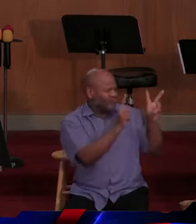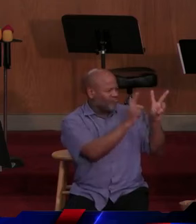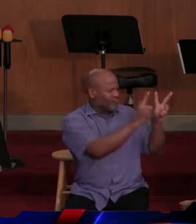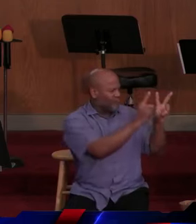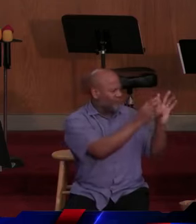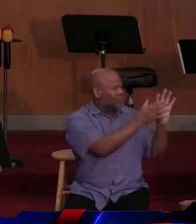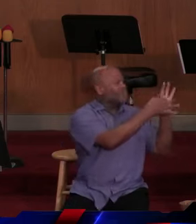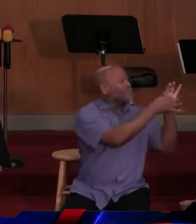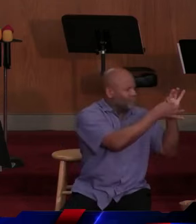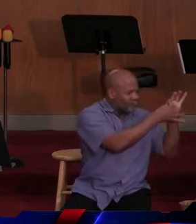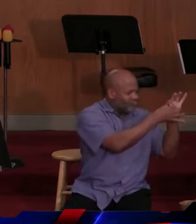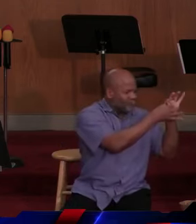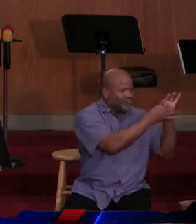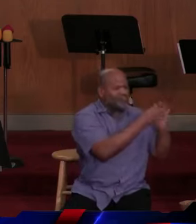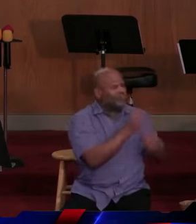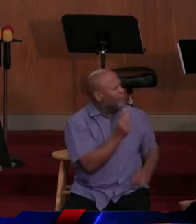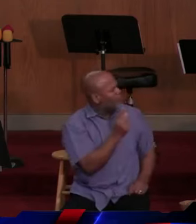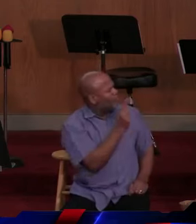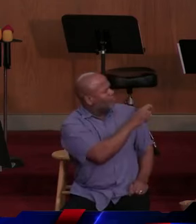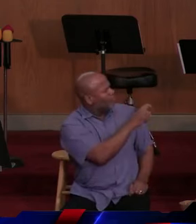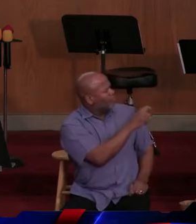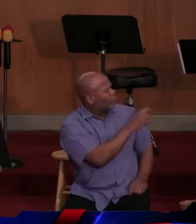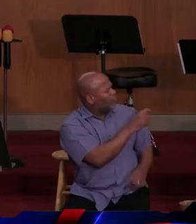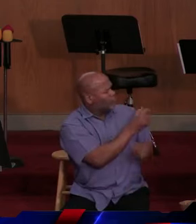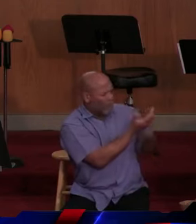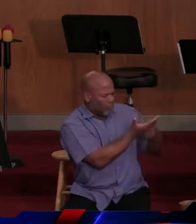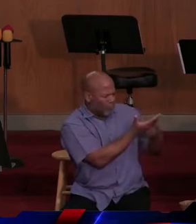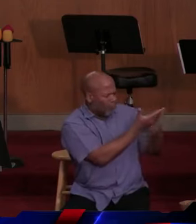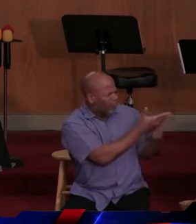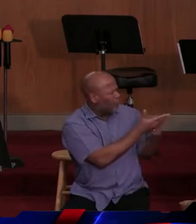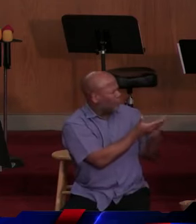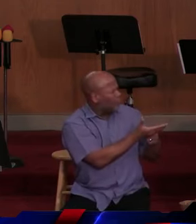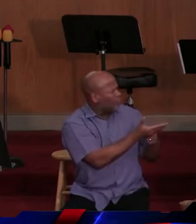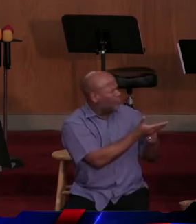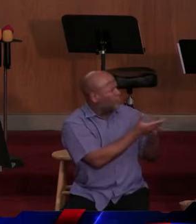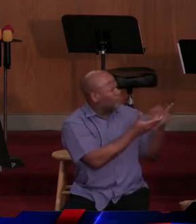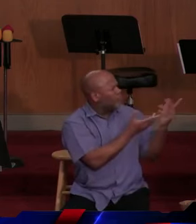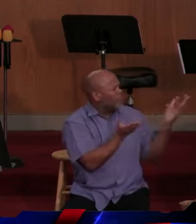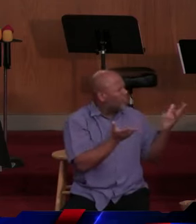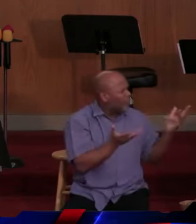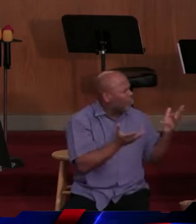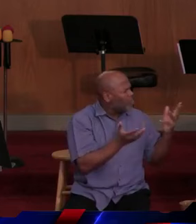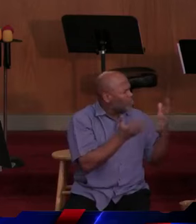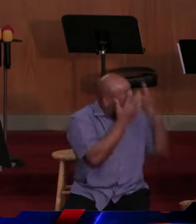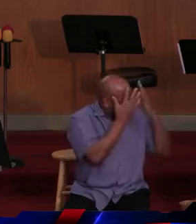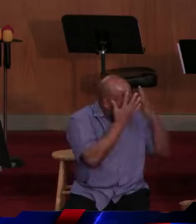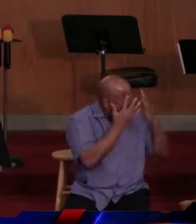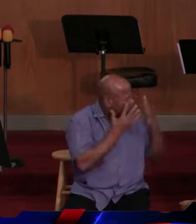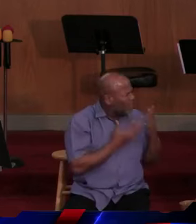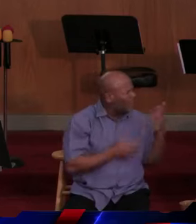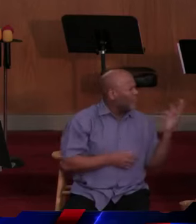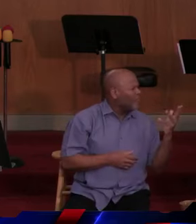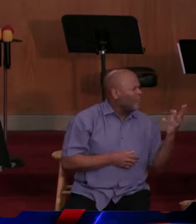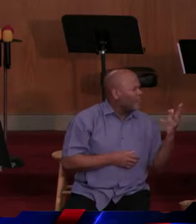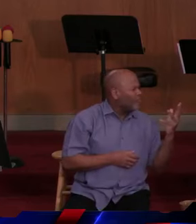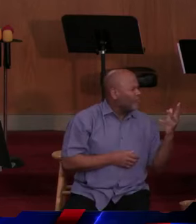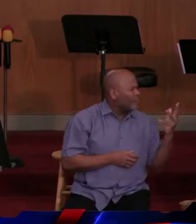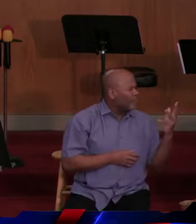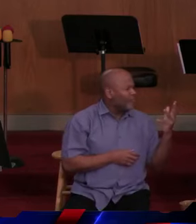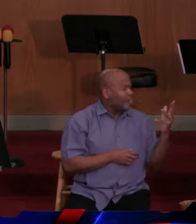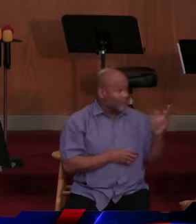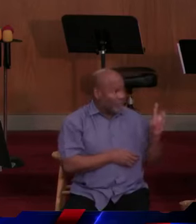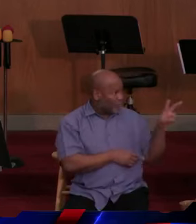And he asked them, what are y'all talking about that has you so sad? And they didn't know it